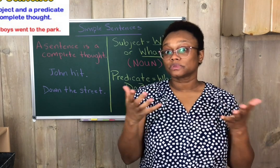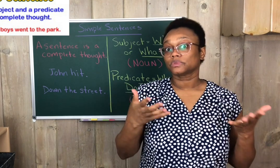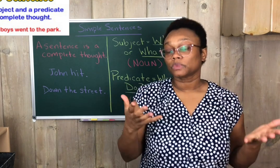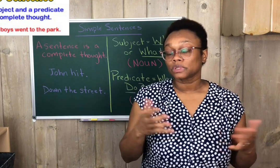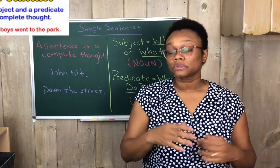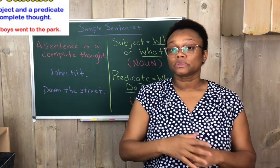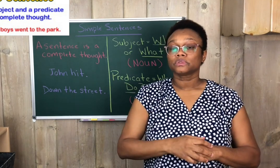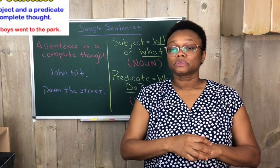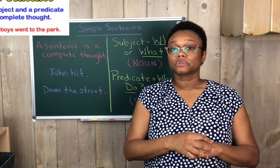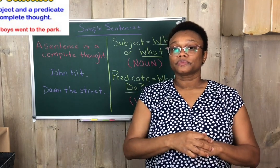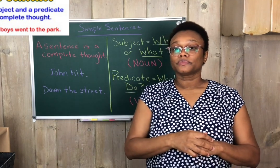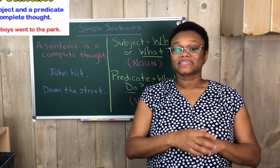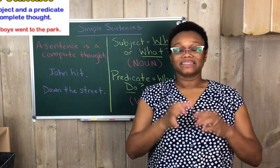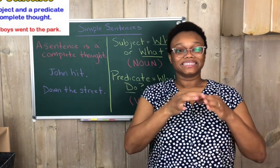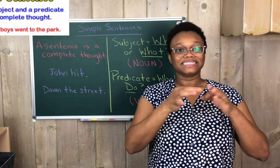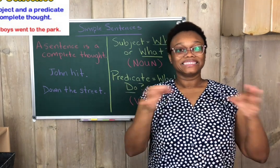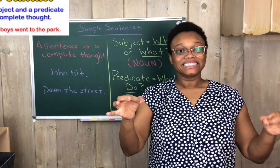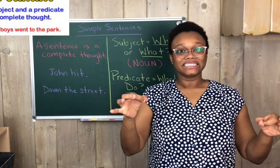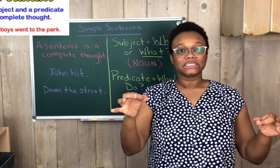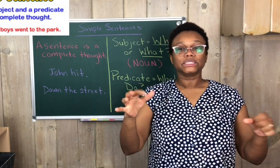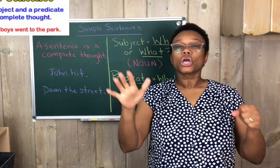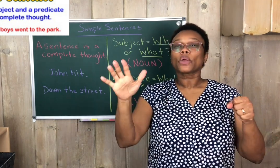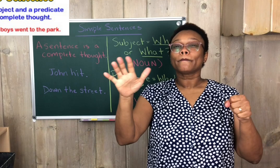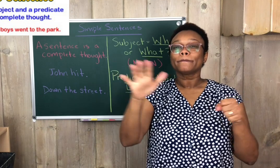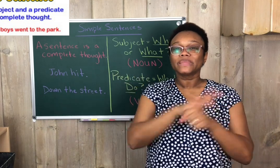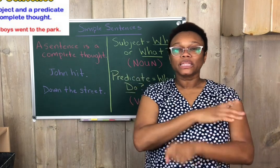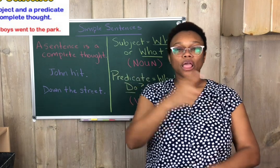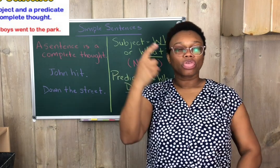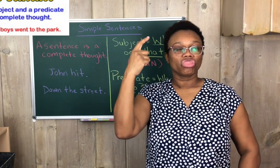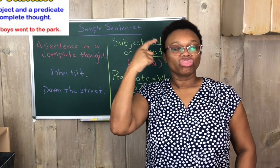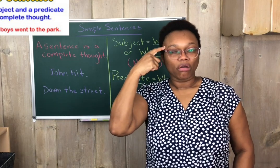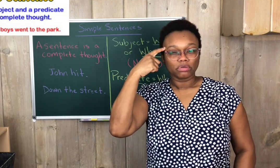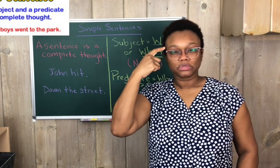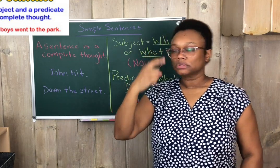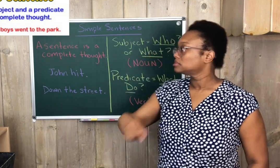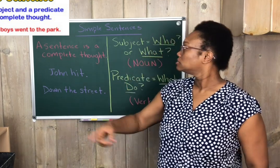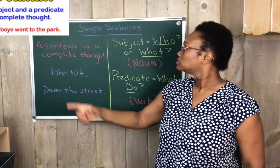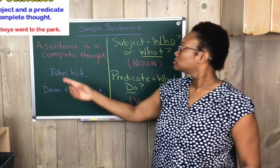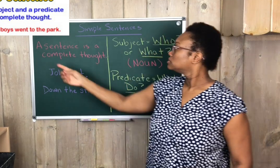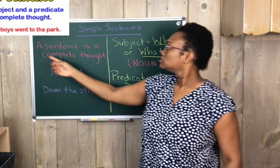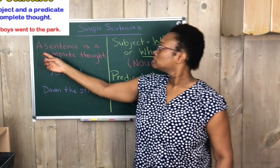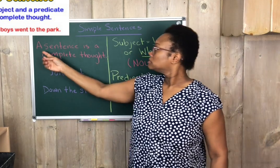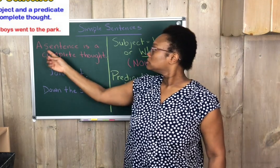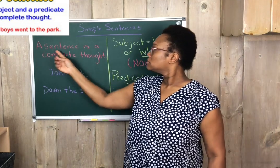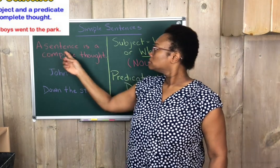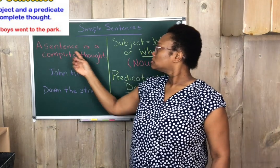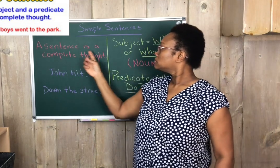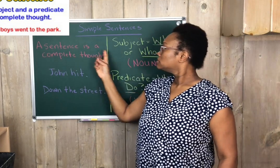And what does a sentence mean? A sentence is a complete thought.